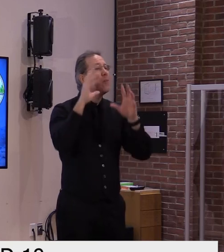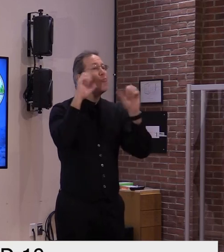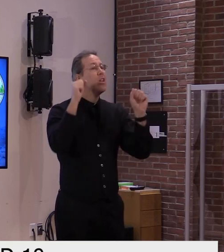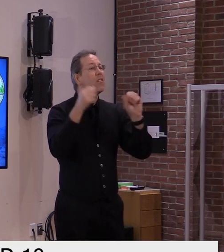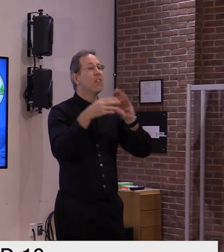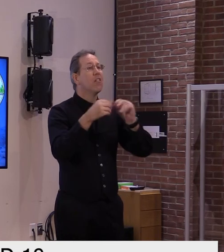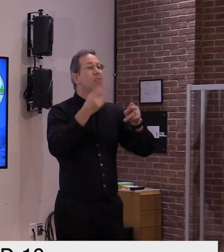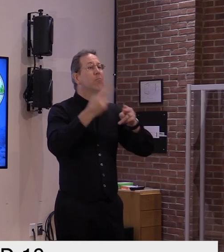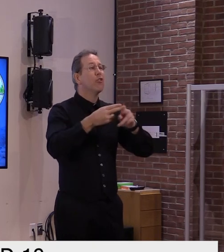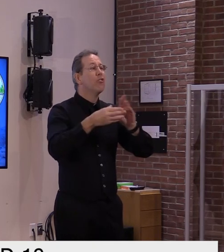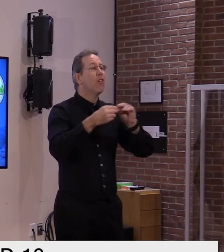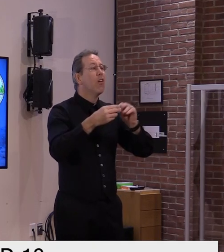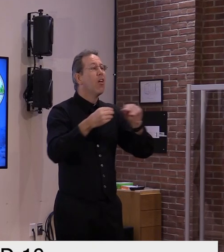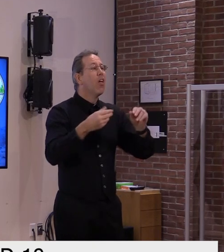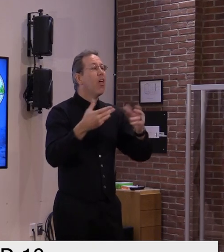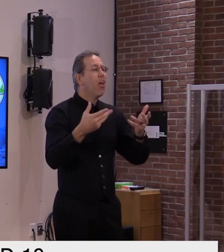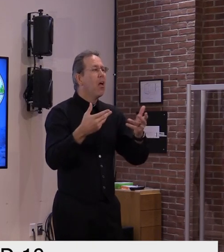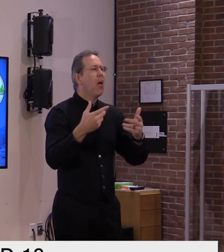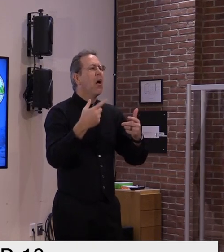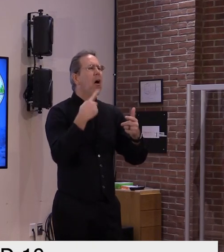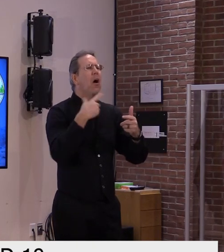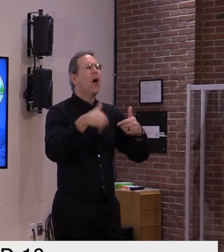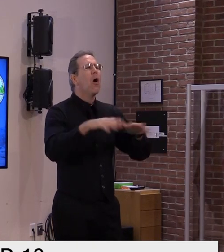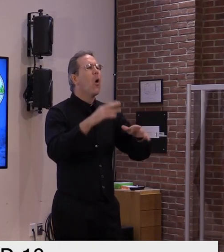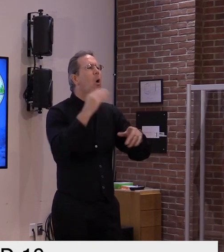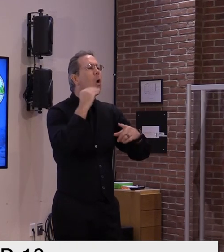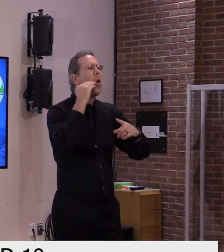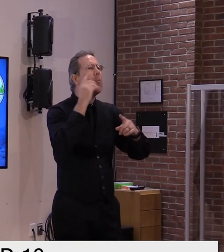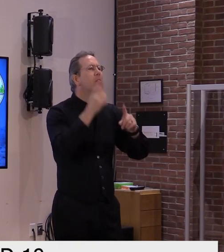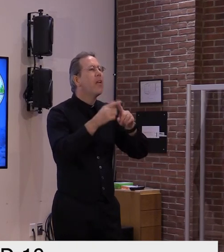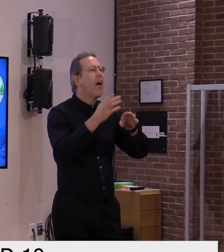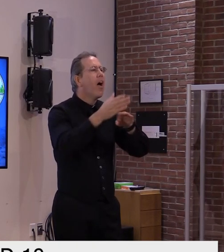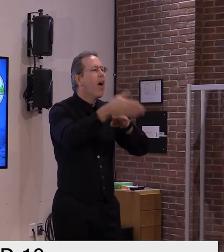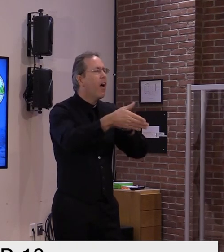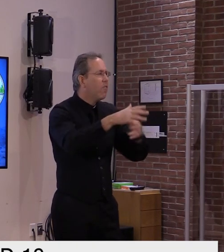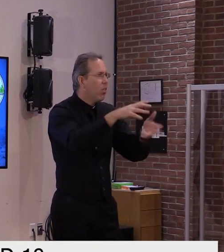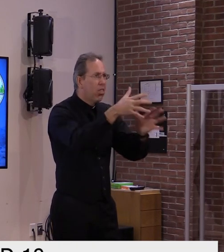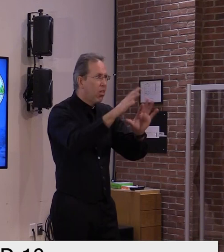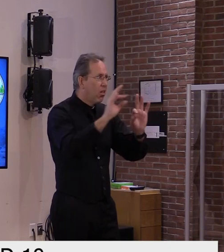afterwards. Before, I didn't hear that out of his mouth.